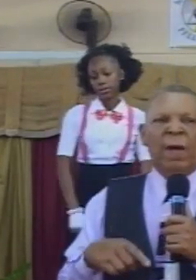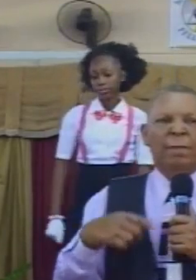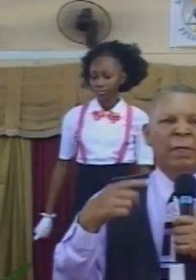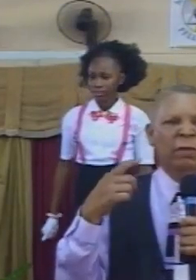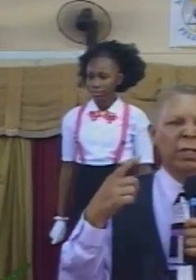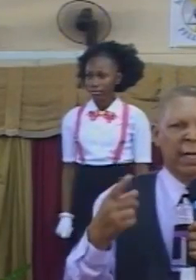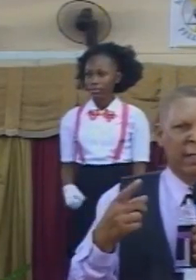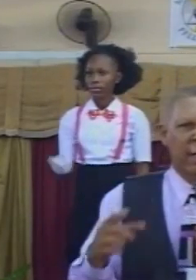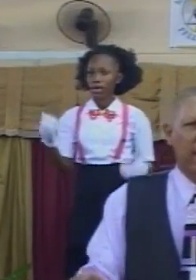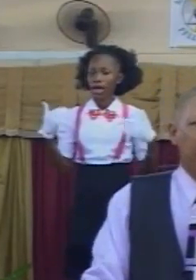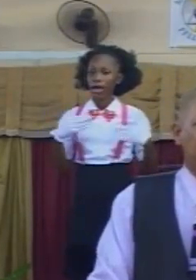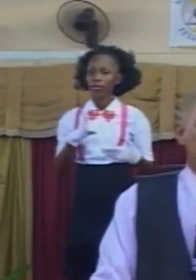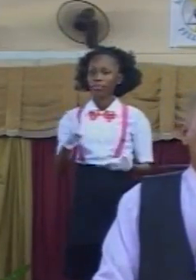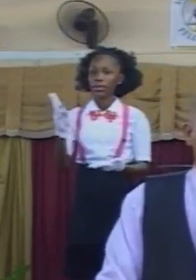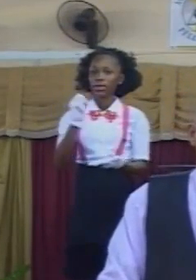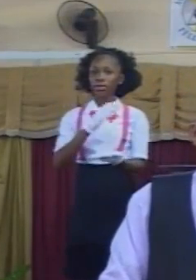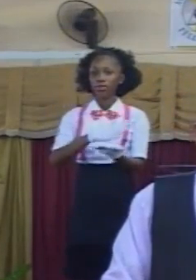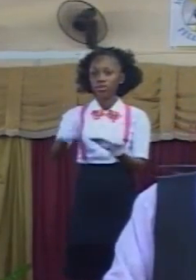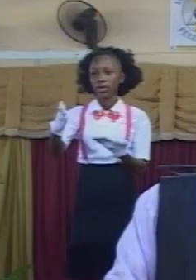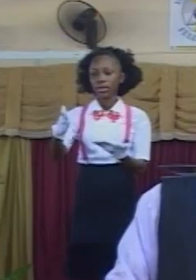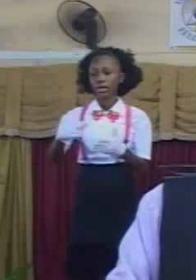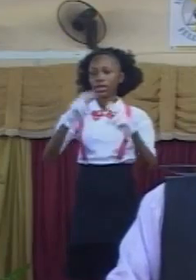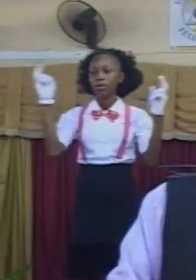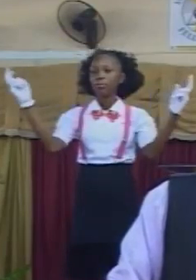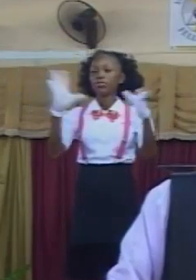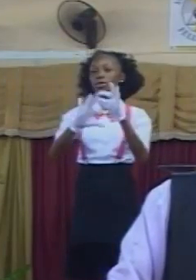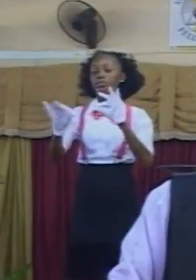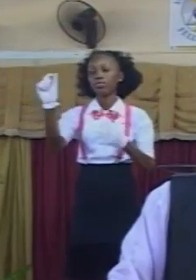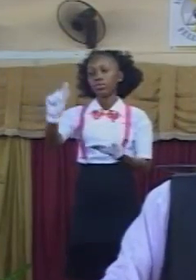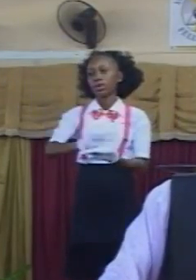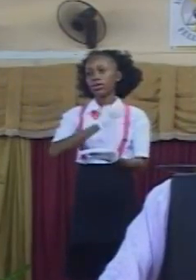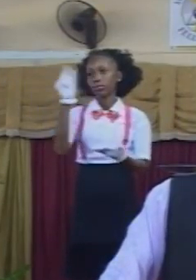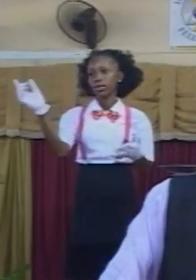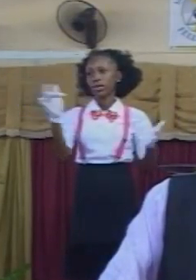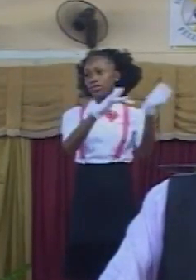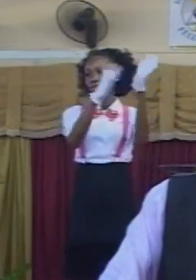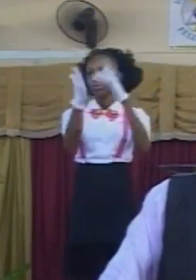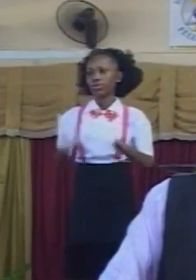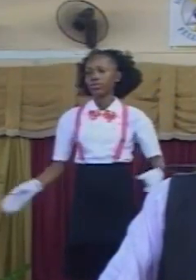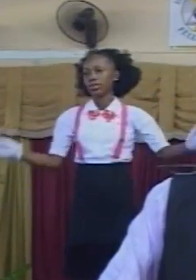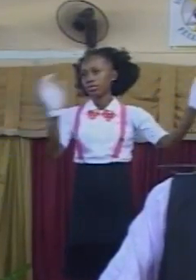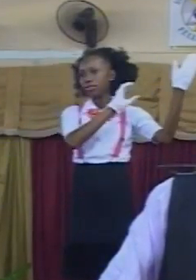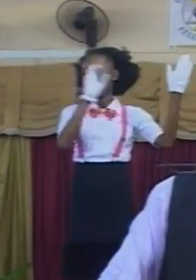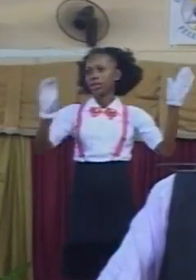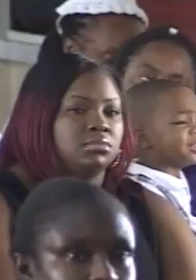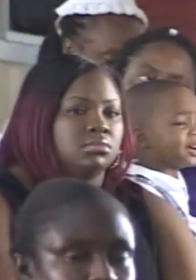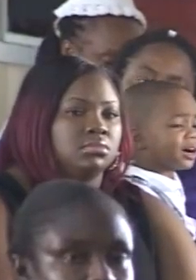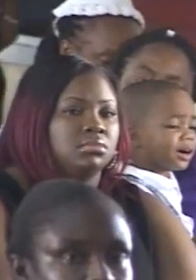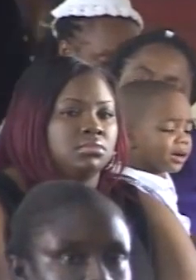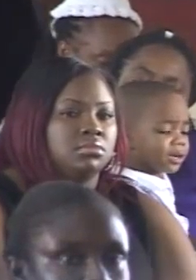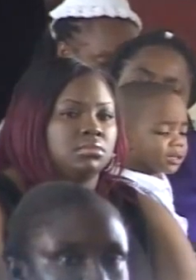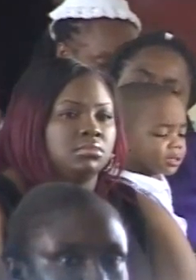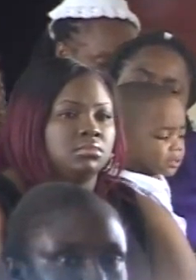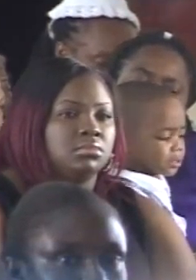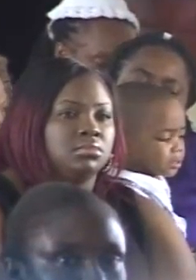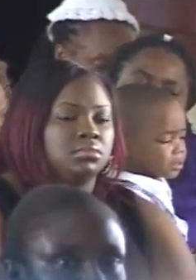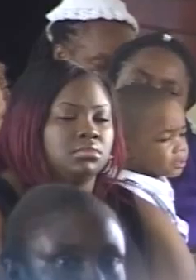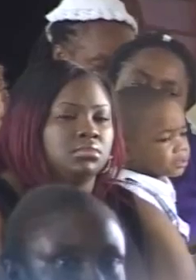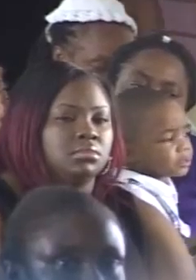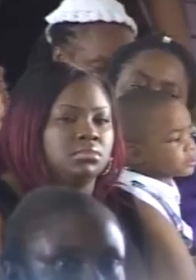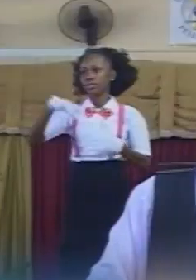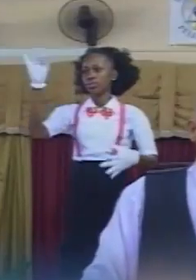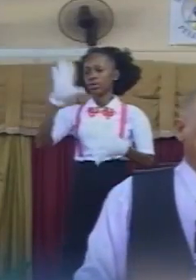you have been rejecting the message of the gospel and Jesus Christ, and you're here this morning, and if the Spirit of God is tugging